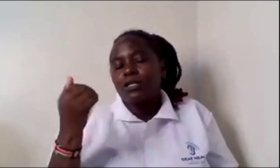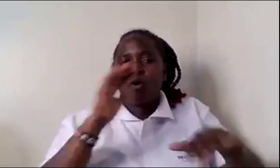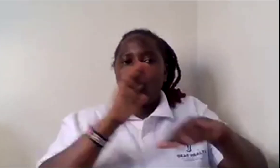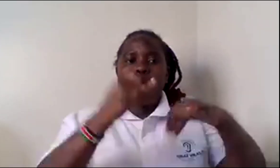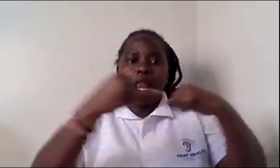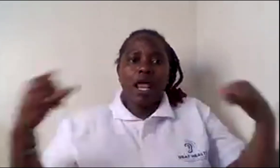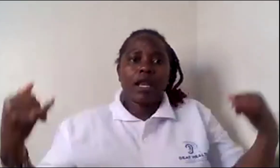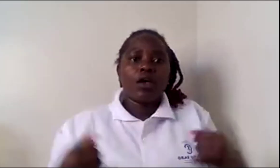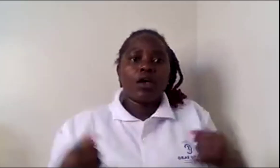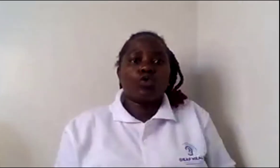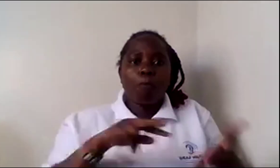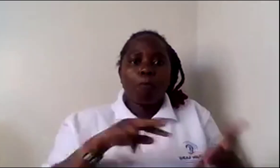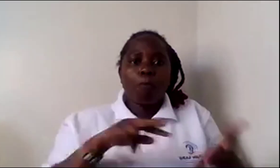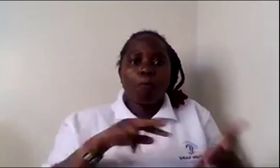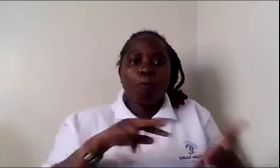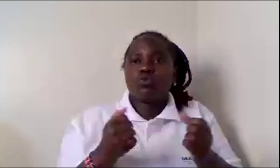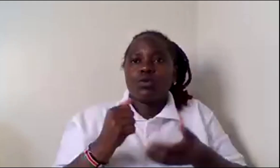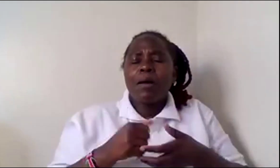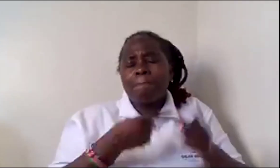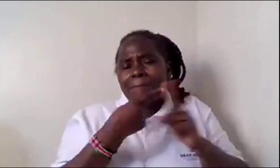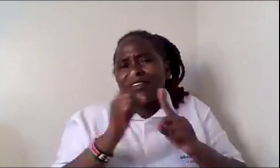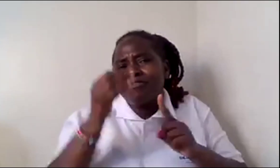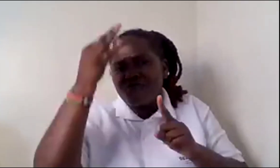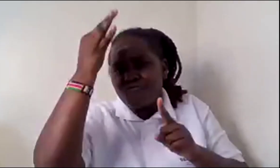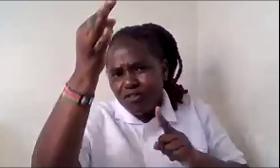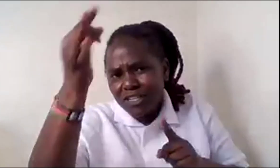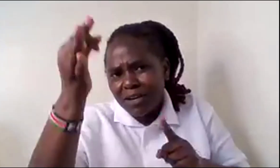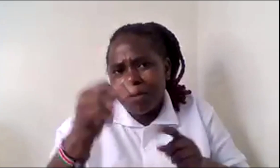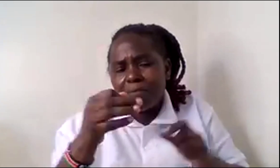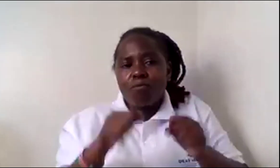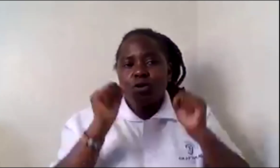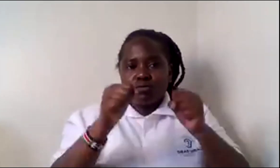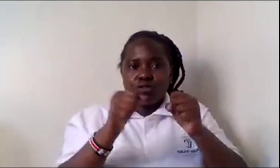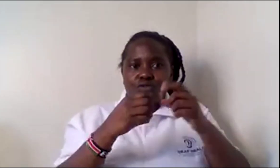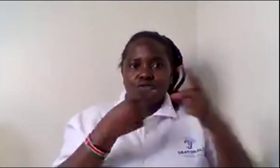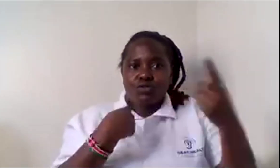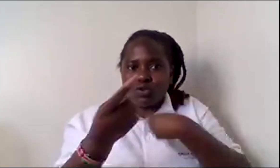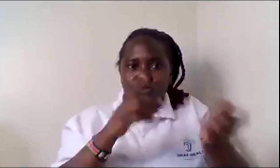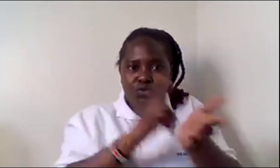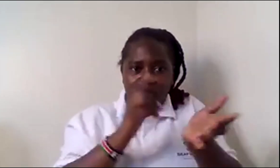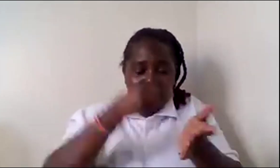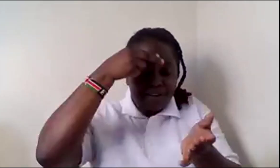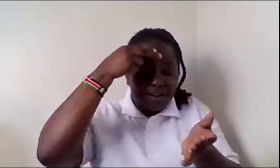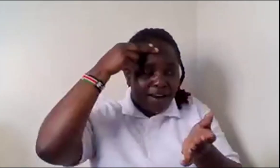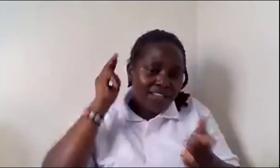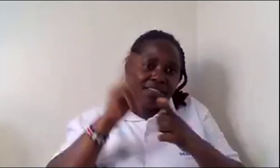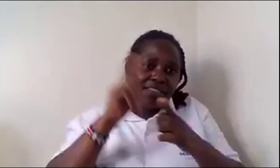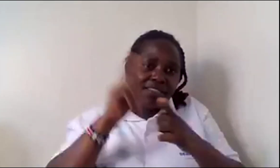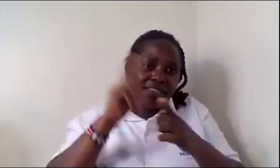clarification. So I think that's something we'll pick up with the organizers. If I'm available, that one is just agreeing